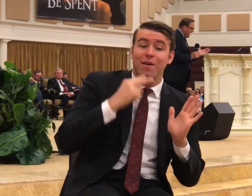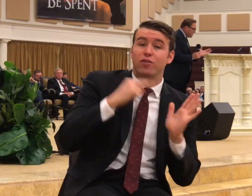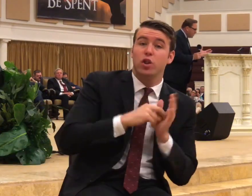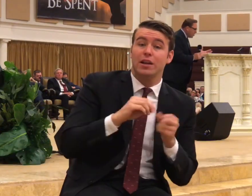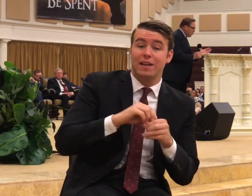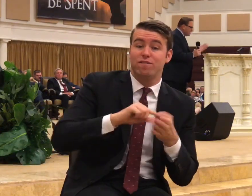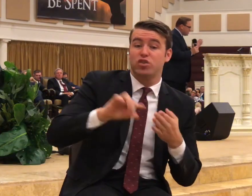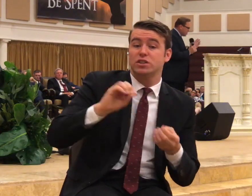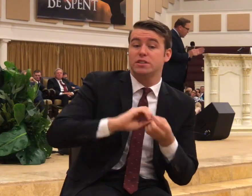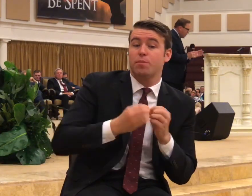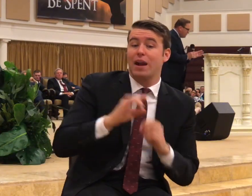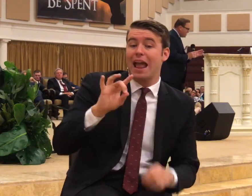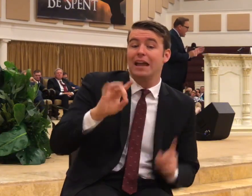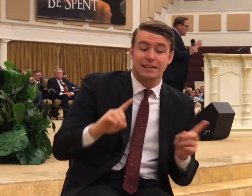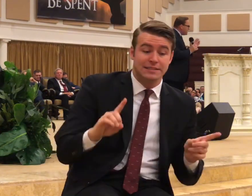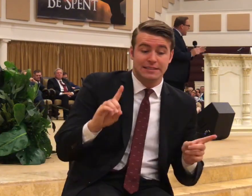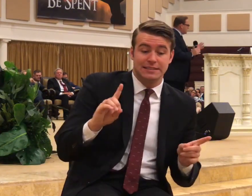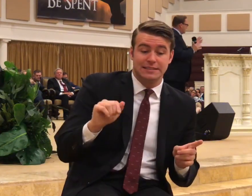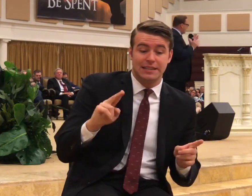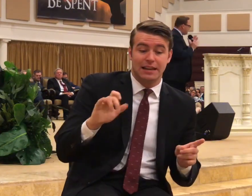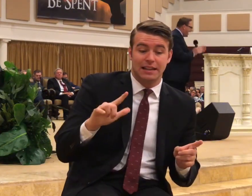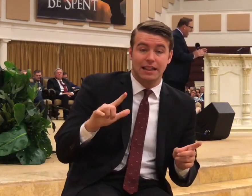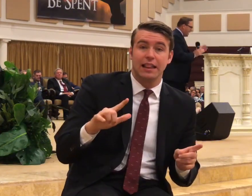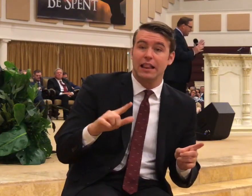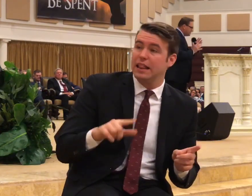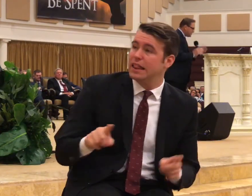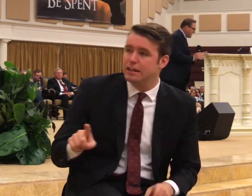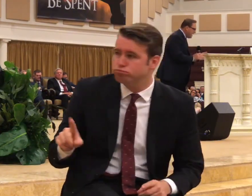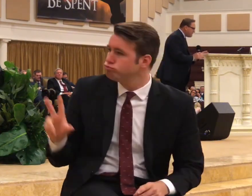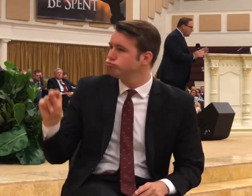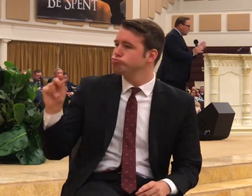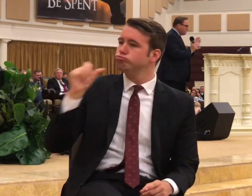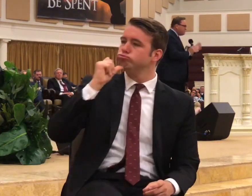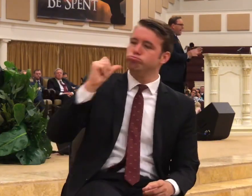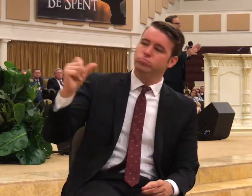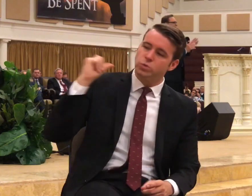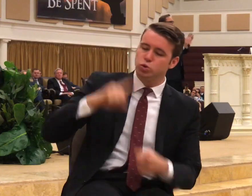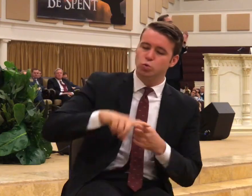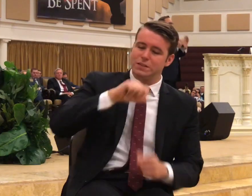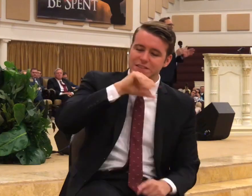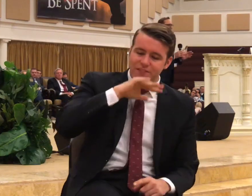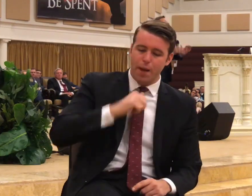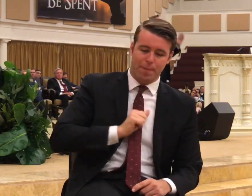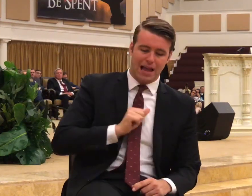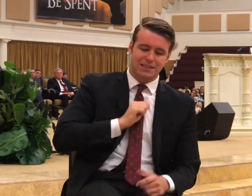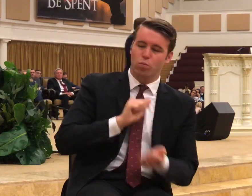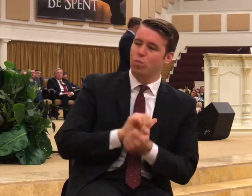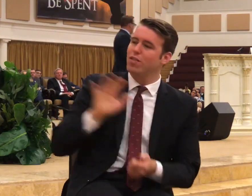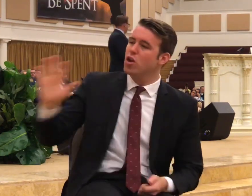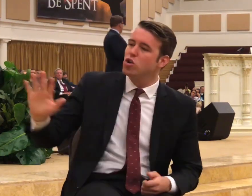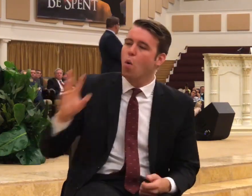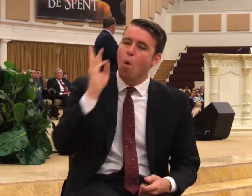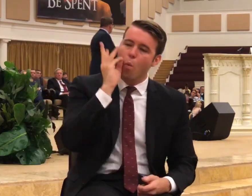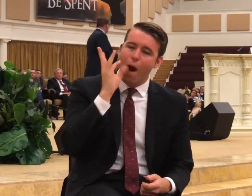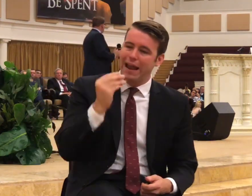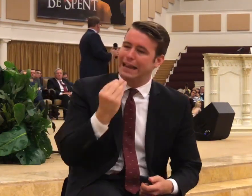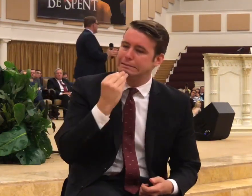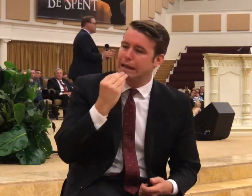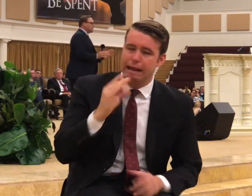8 that Daniel was determined not to defile himself with Babylon's whining and dining.